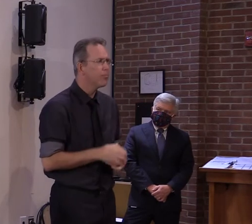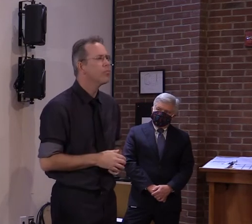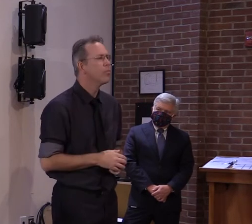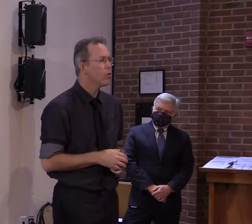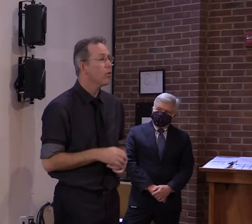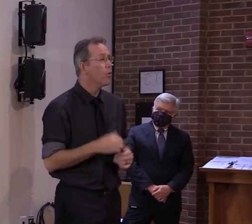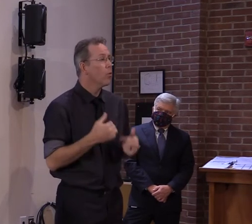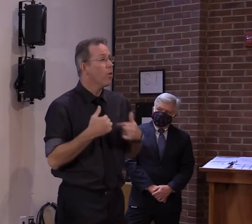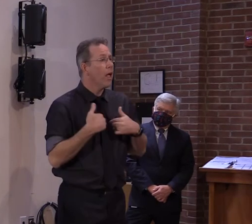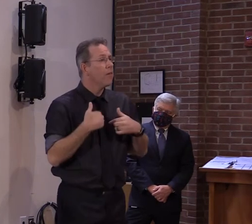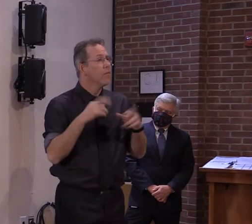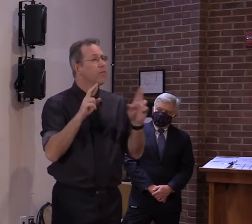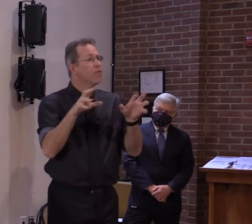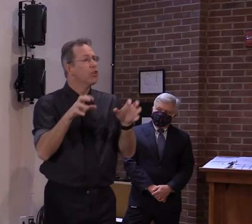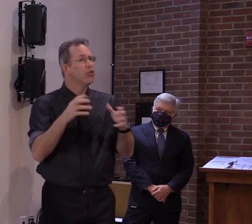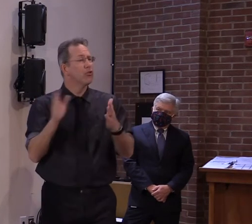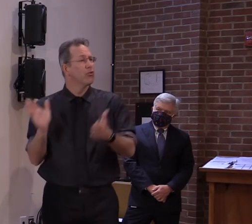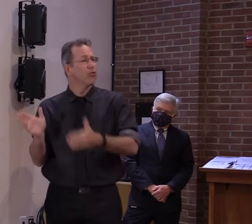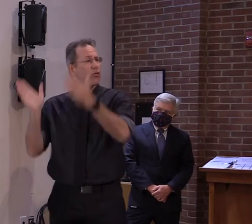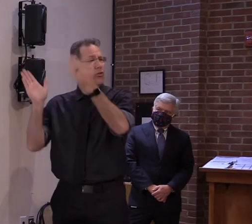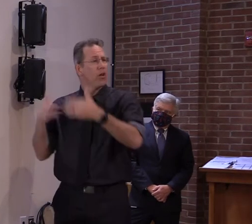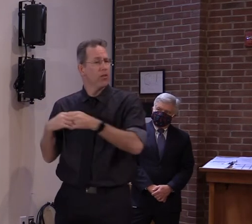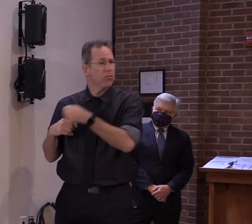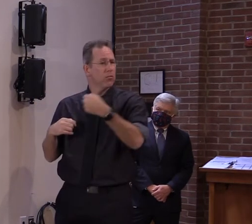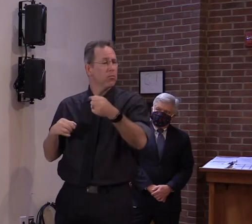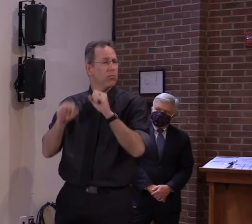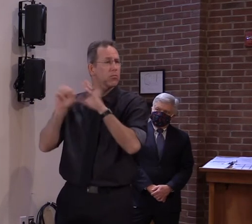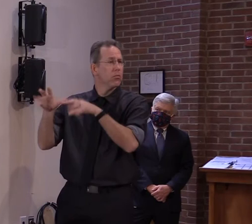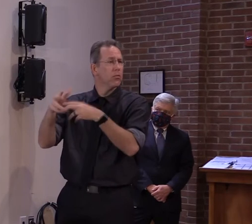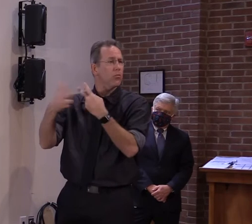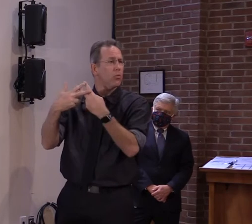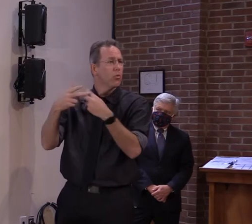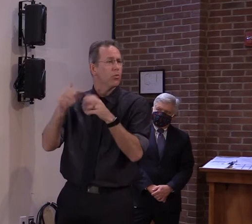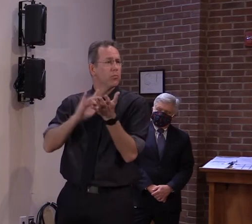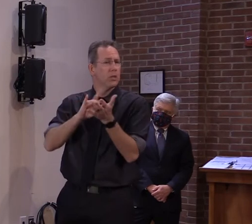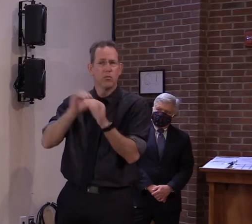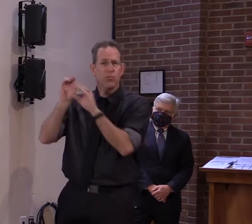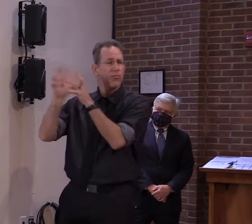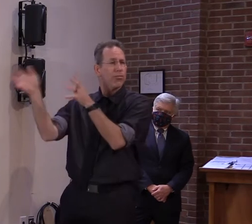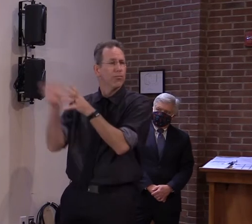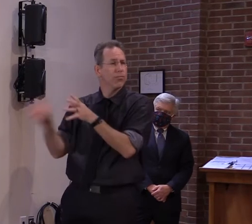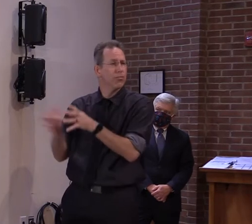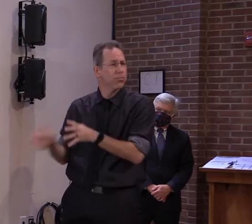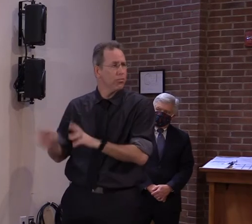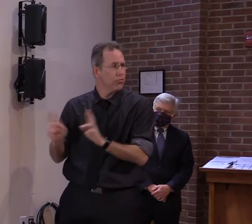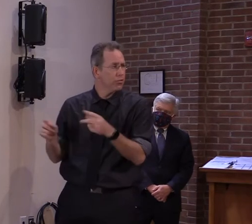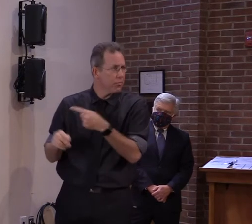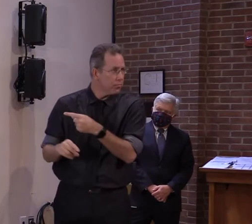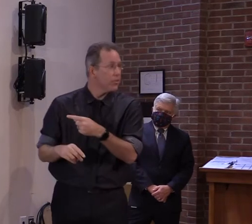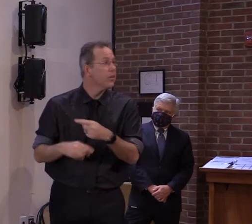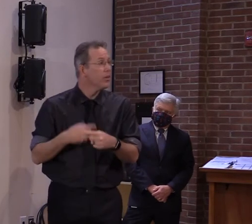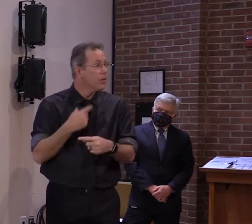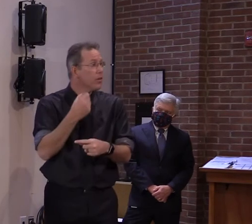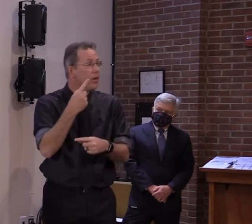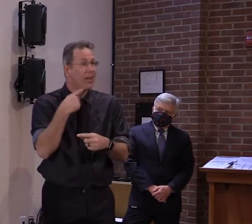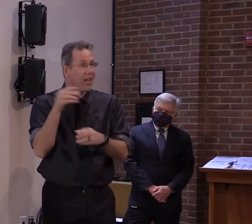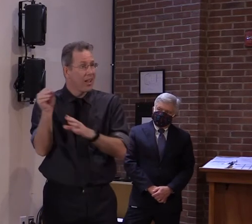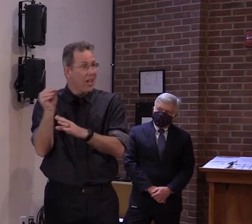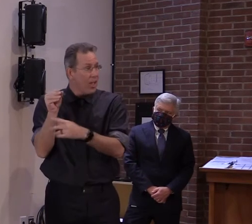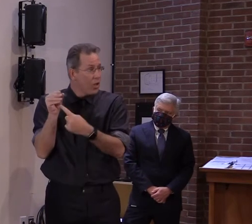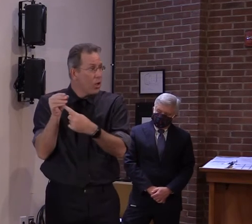that. Fortunately, there is a time period where you can take it out of that storage when it's being